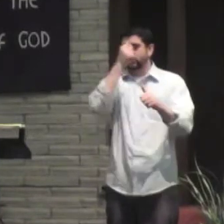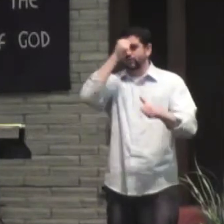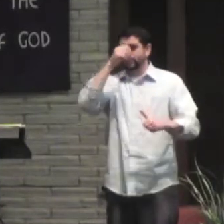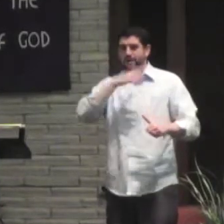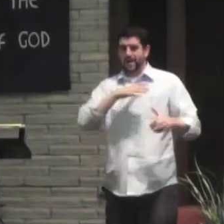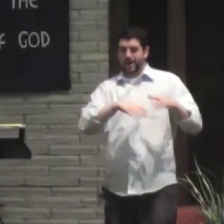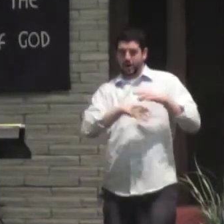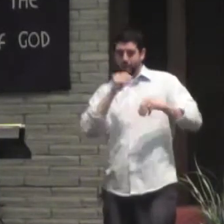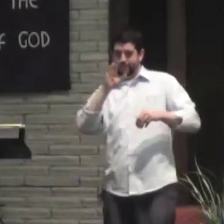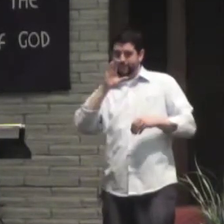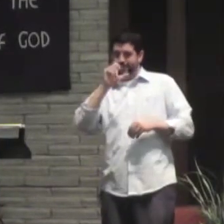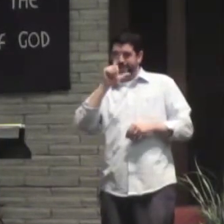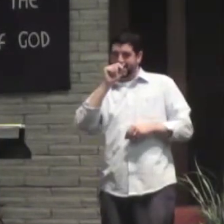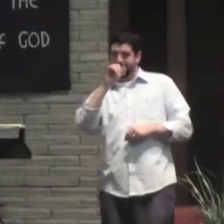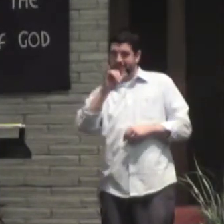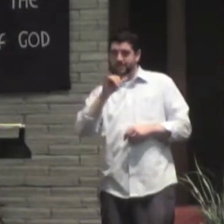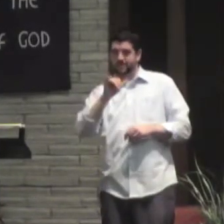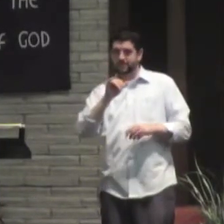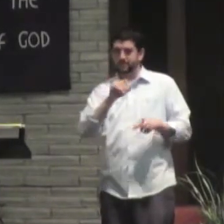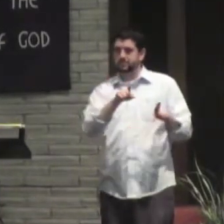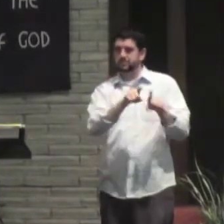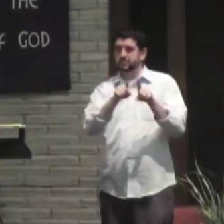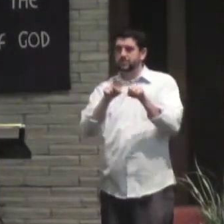God as a sculptor.